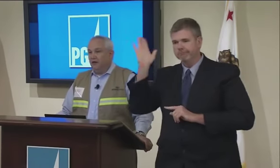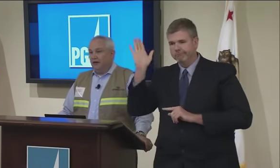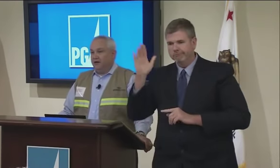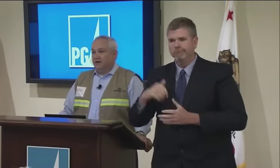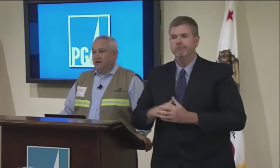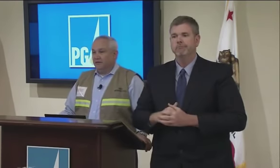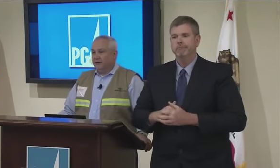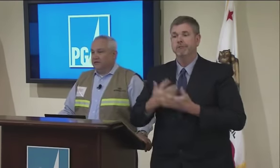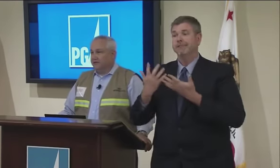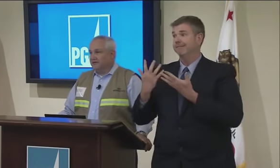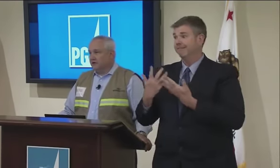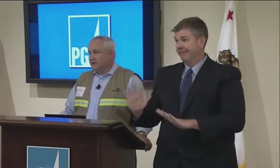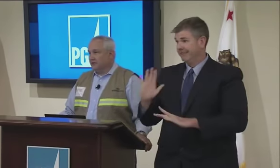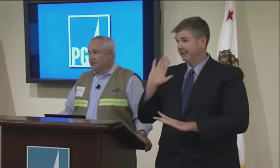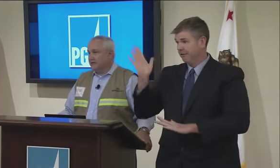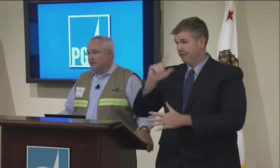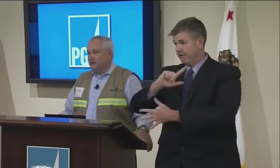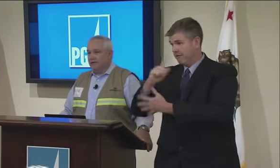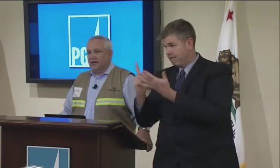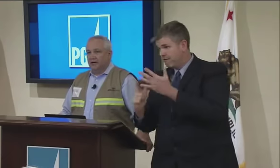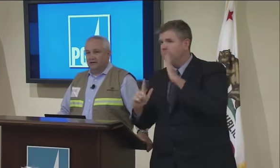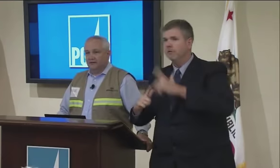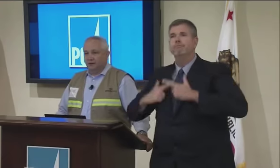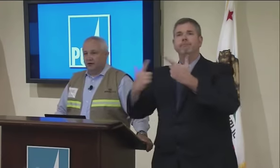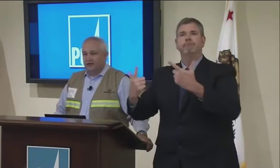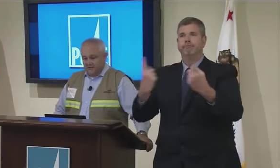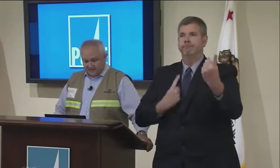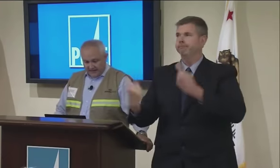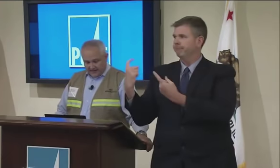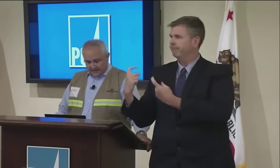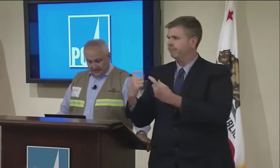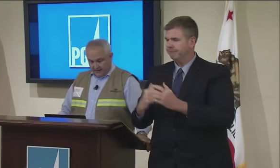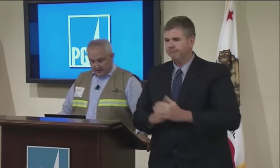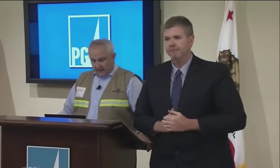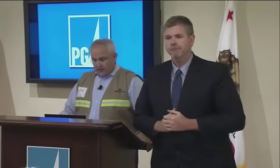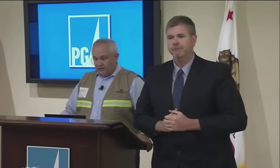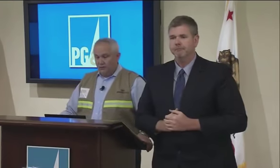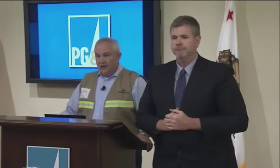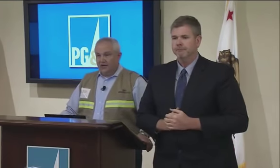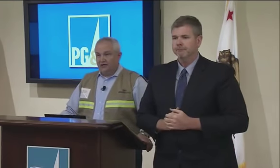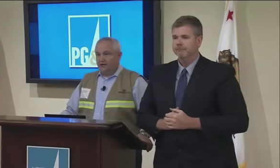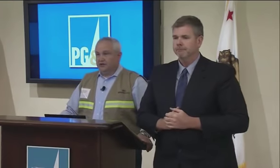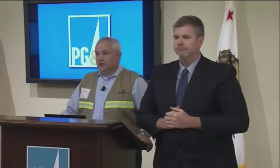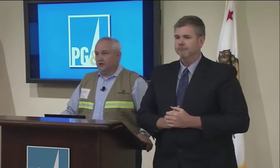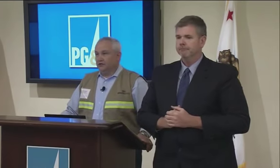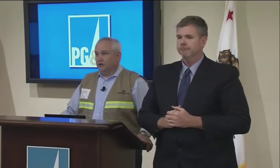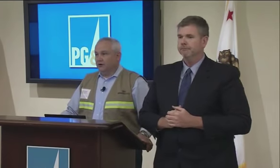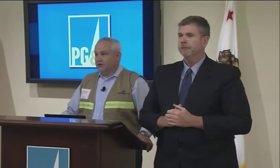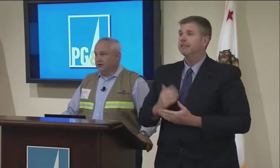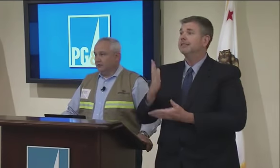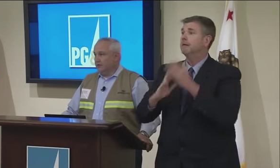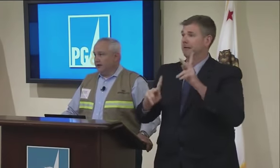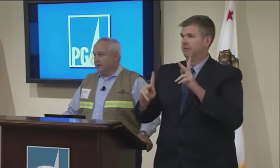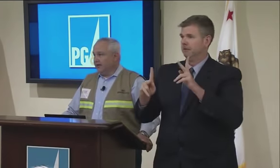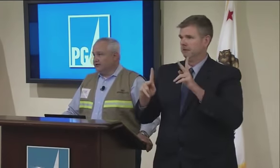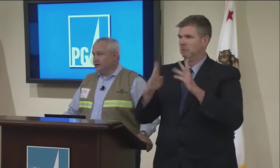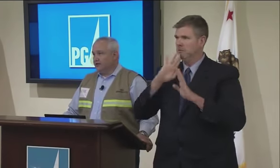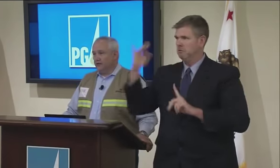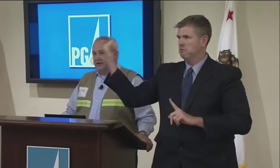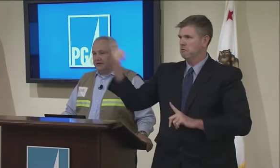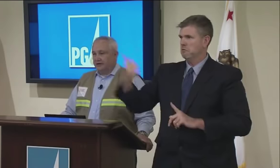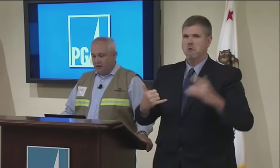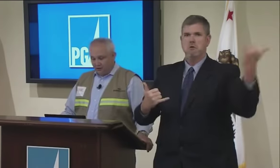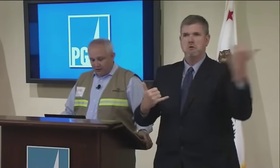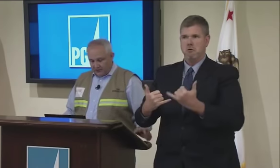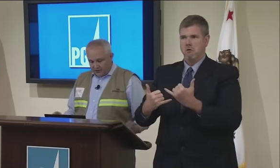have a phone line. We do have a big service territory, so we have people dialed in from across the state. So we'll ask you to just hold your questions. We'll bring mics to